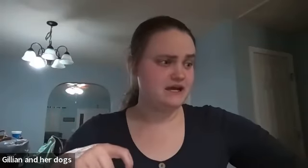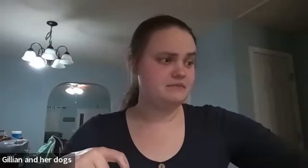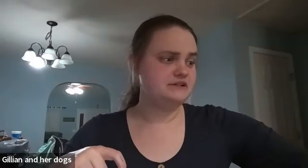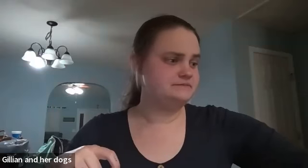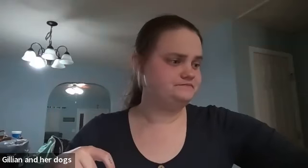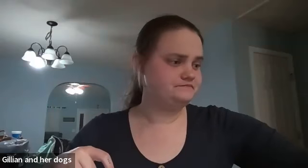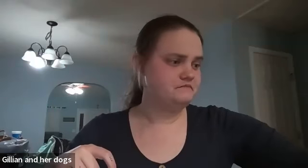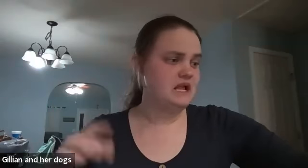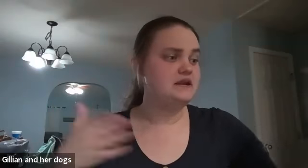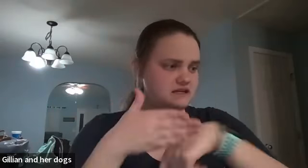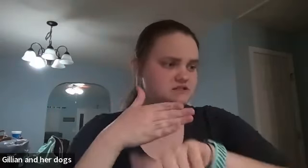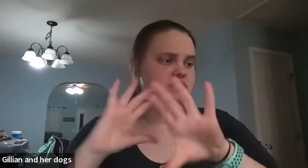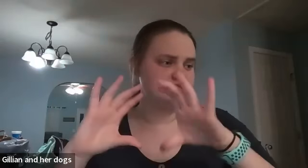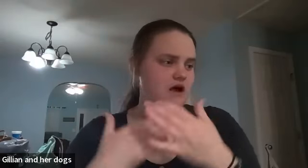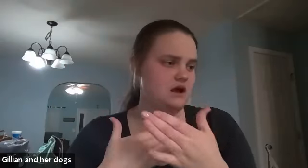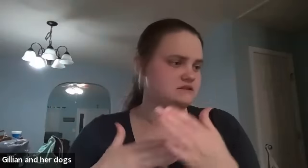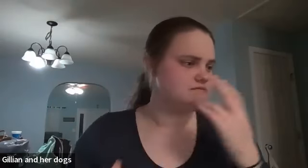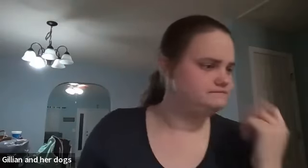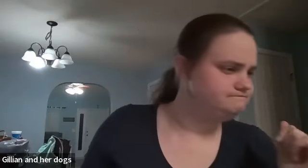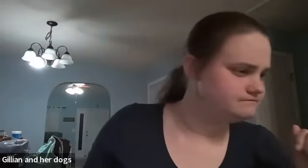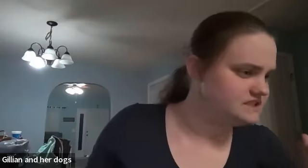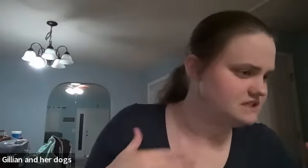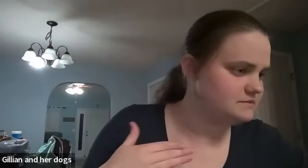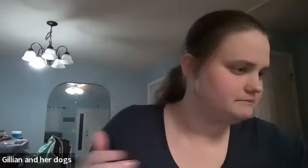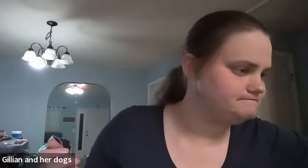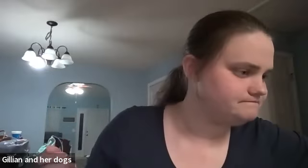time. Next week's class, excuse me,